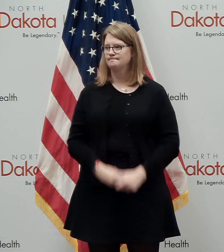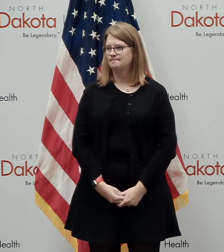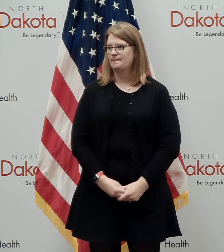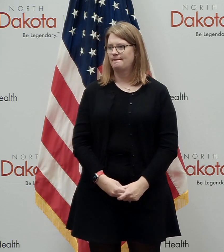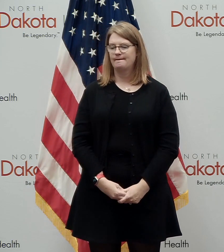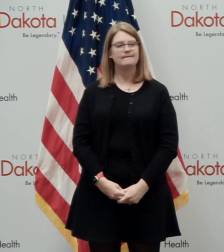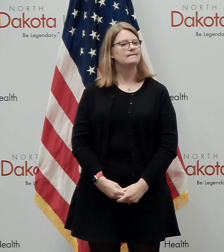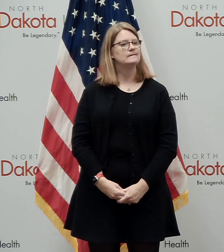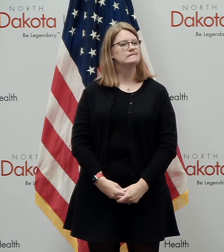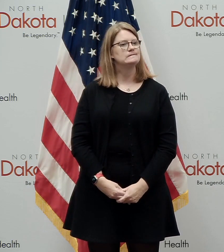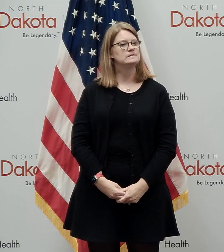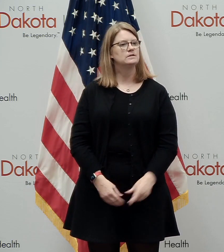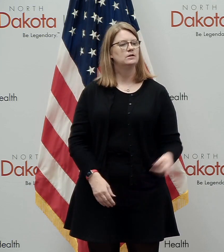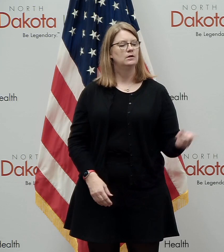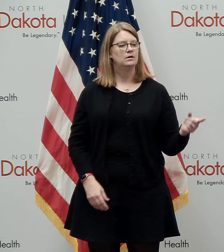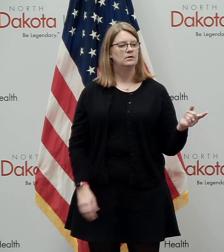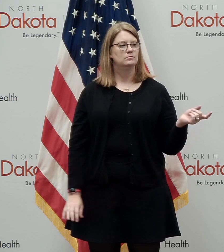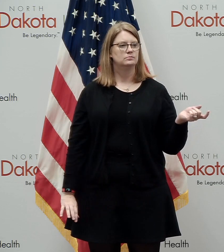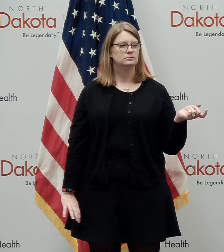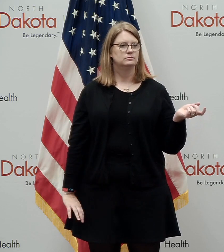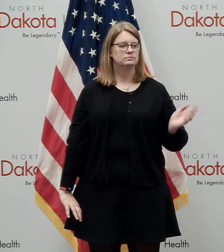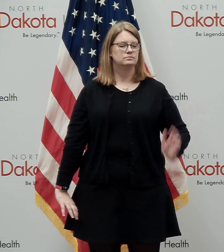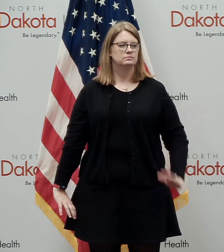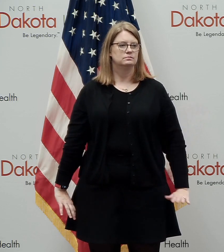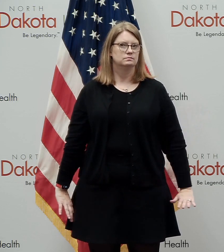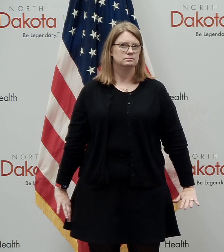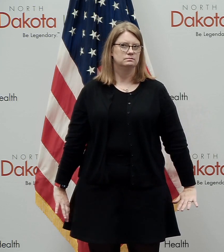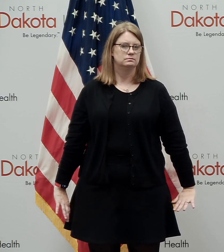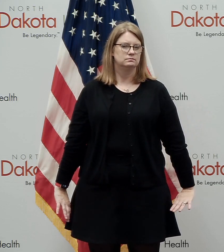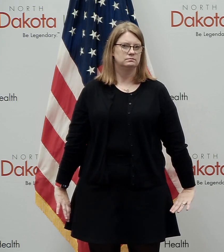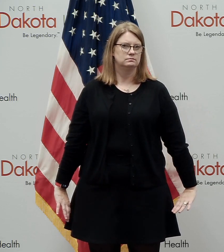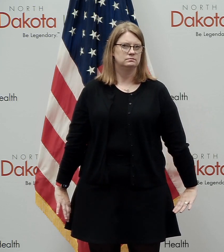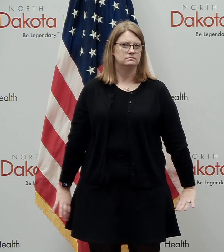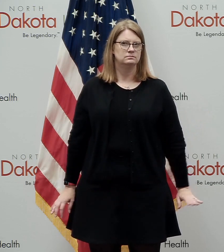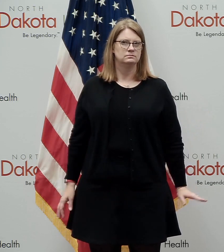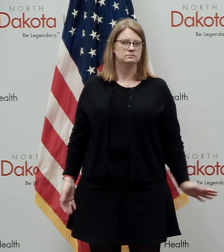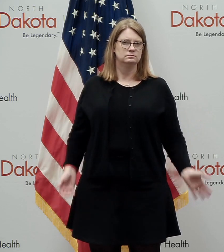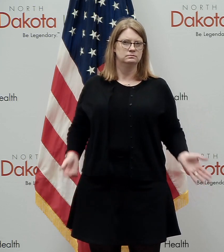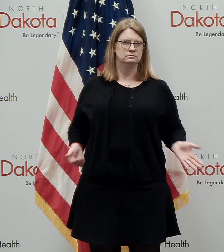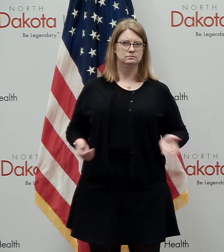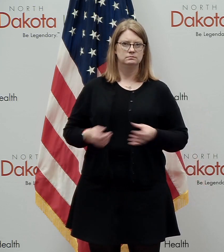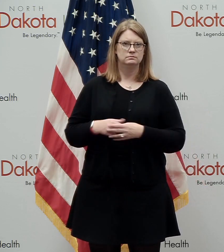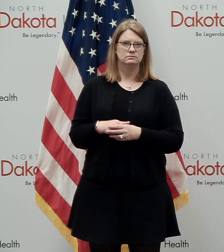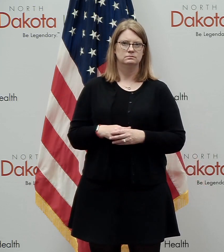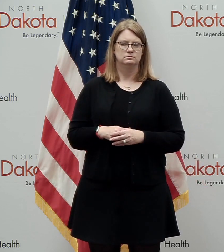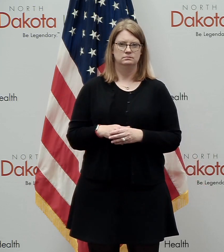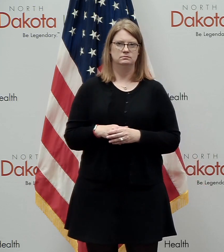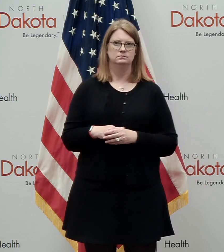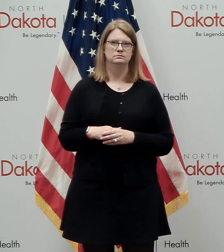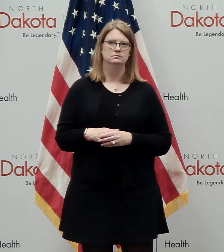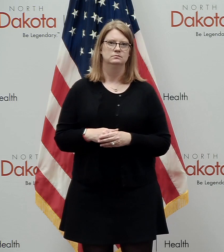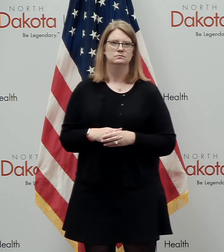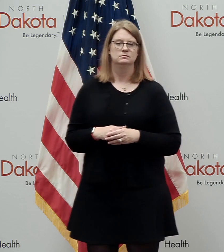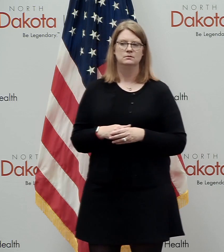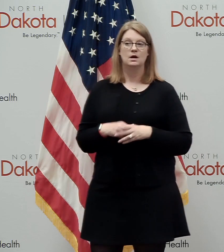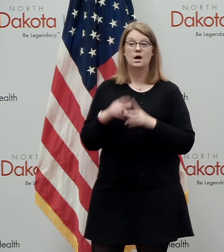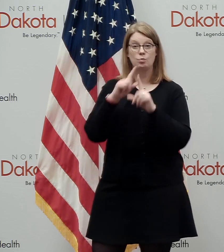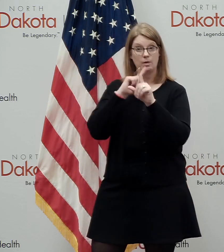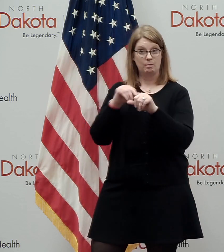I do think that you are going to see that I think some accuracy on the reported number of positive